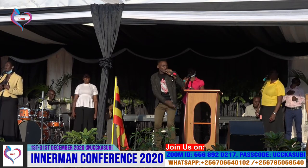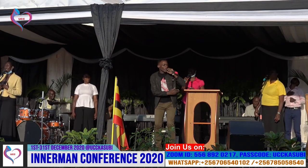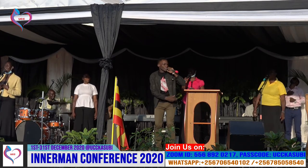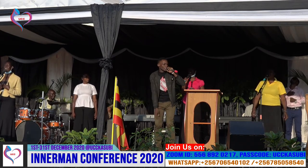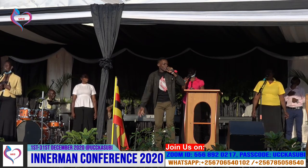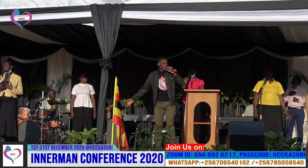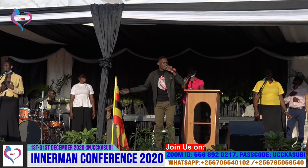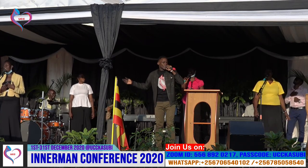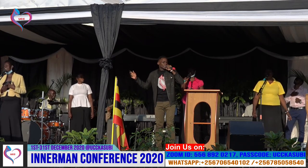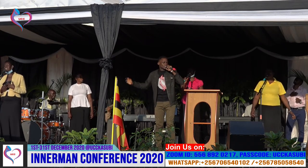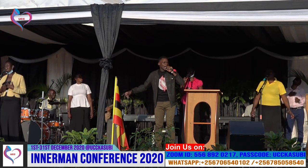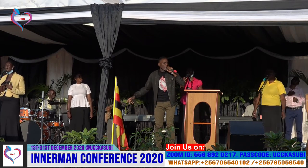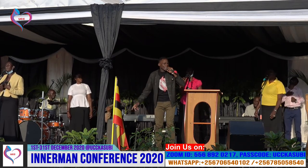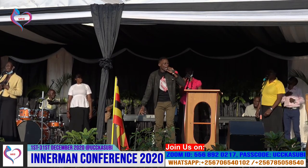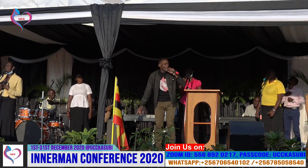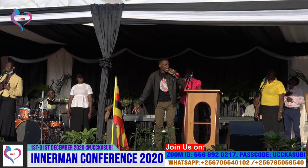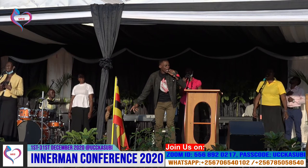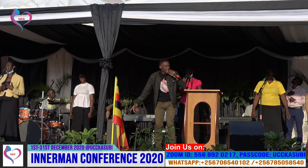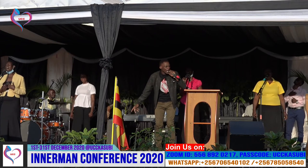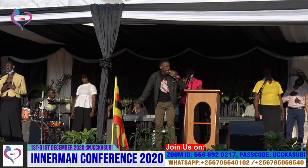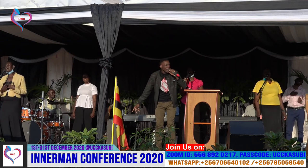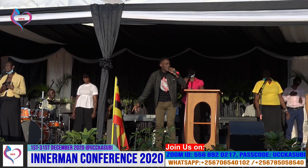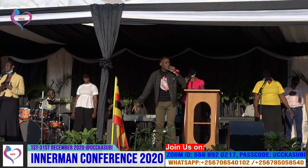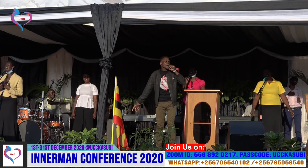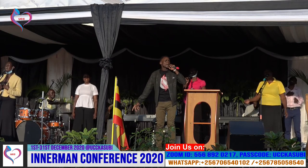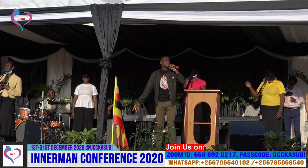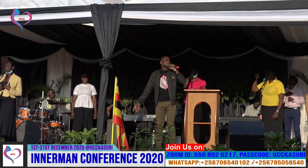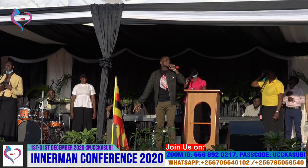Yegwe kwenne taga